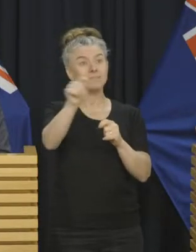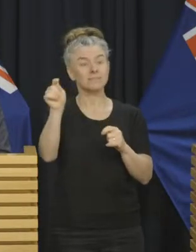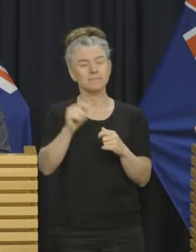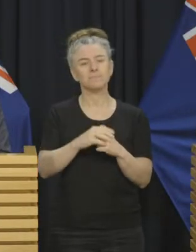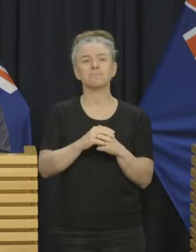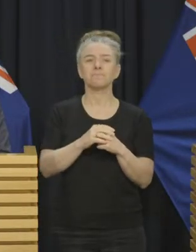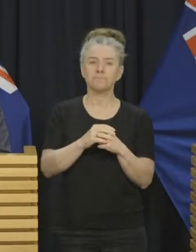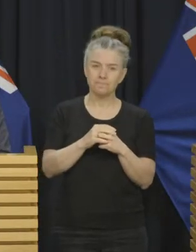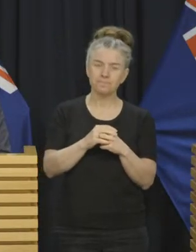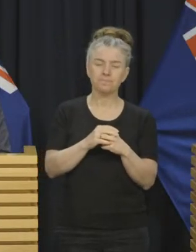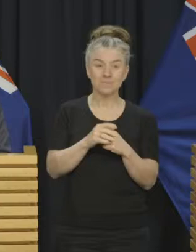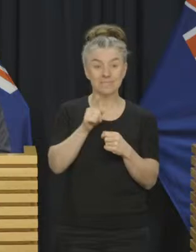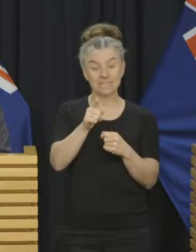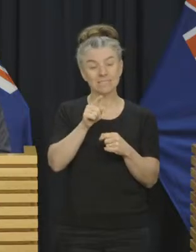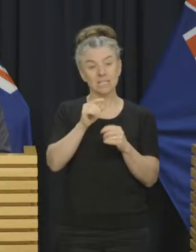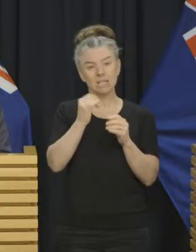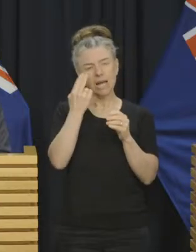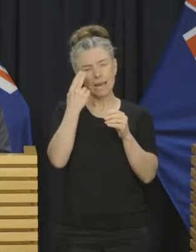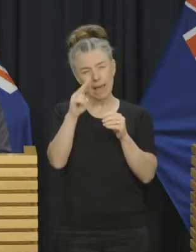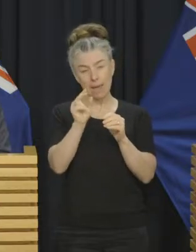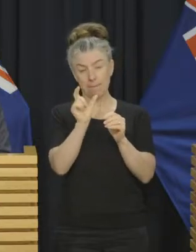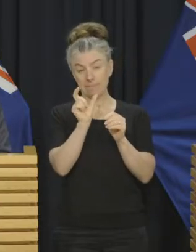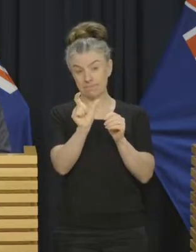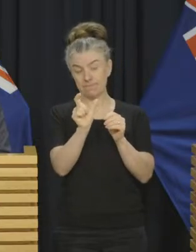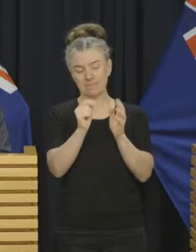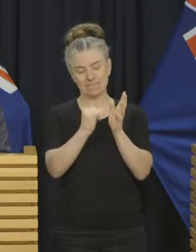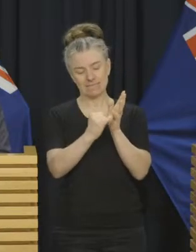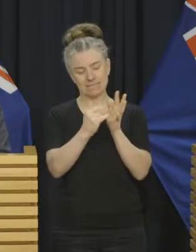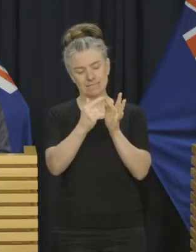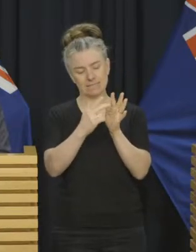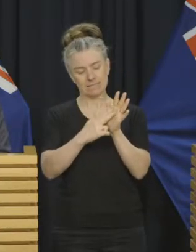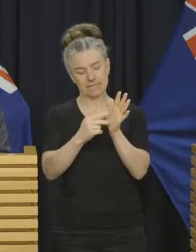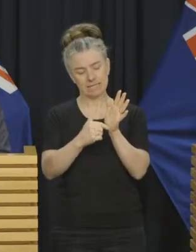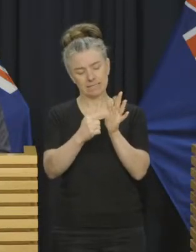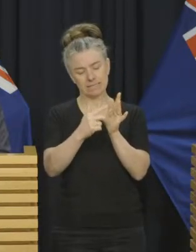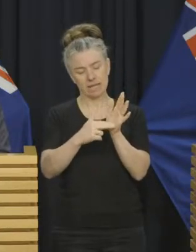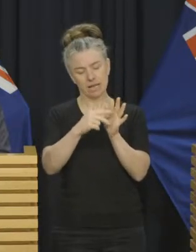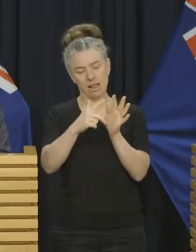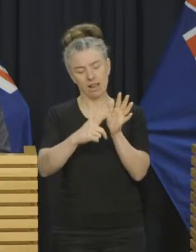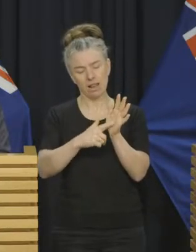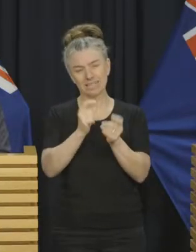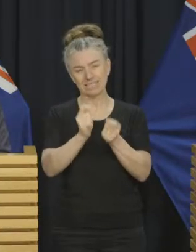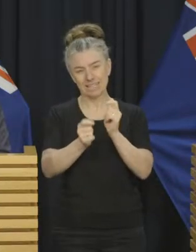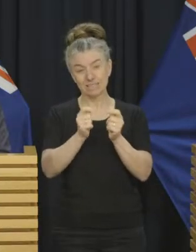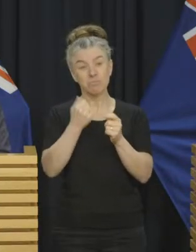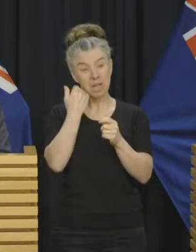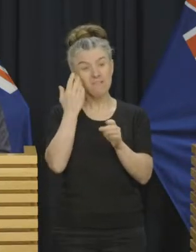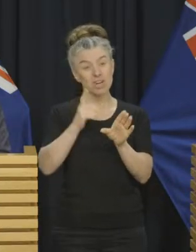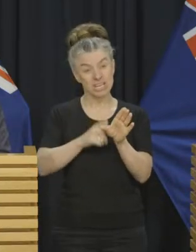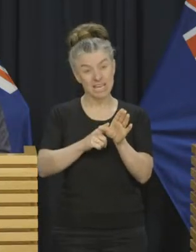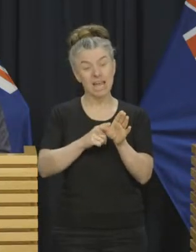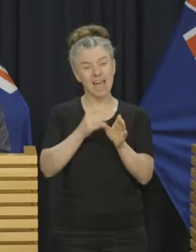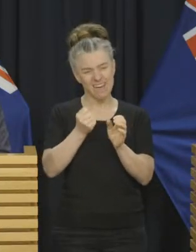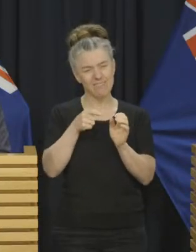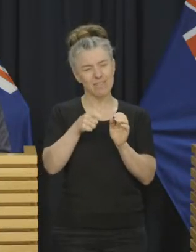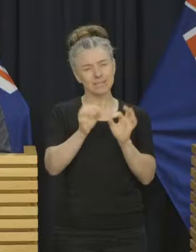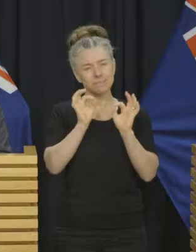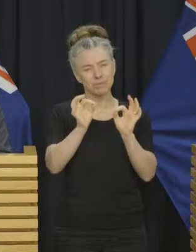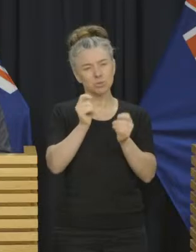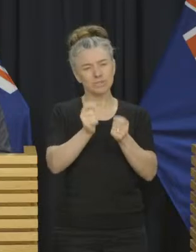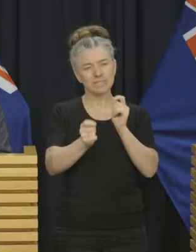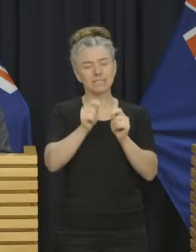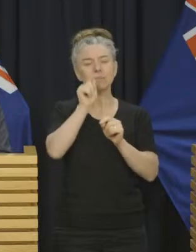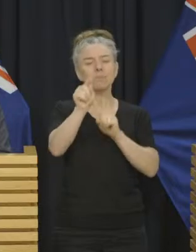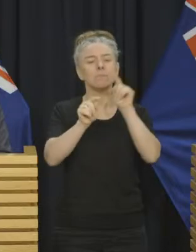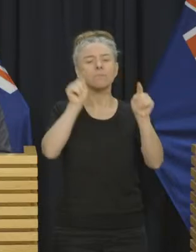sentinel testing. In fact, what sentinel testing is in a usual year we do sentinel testing for influenza, and